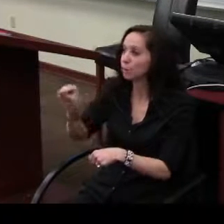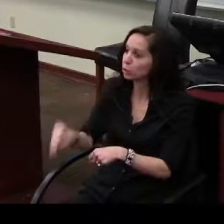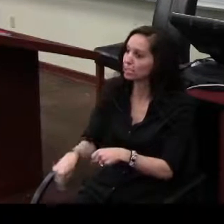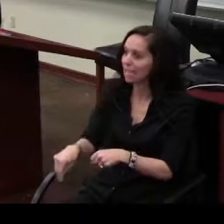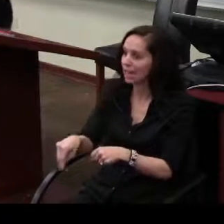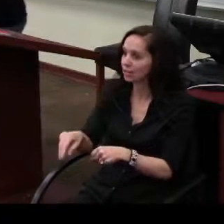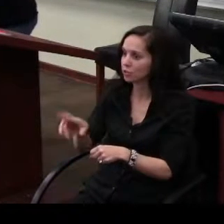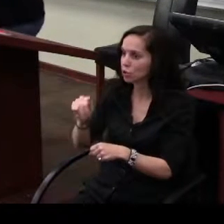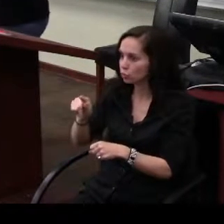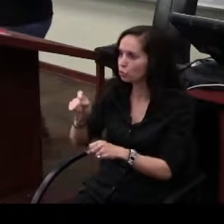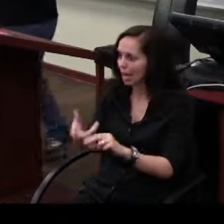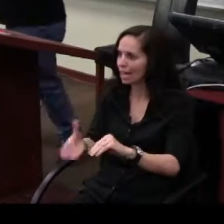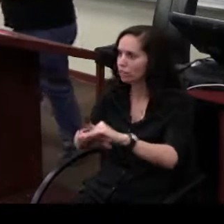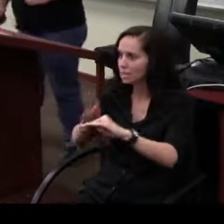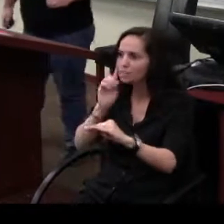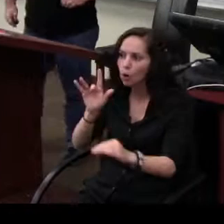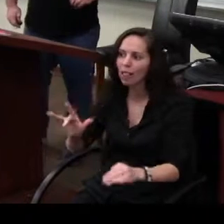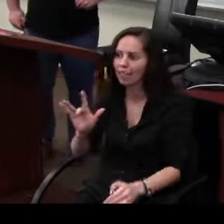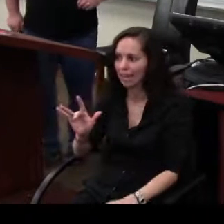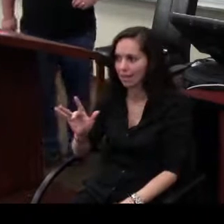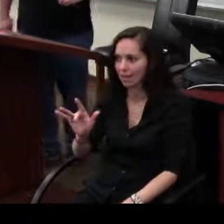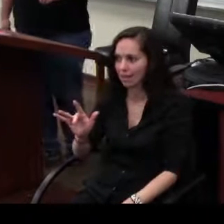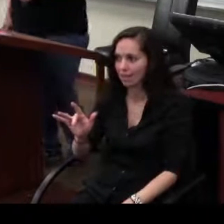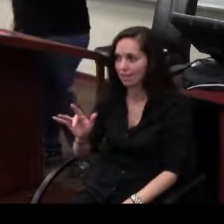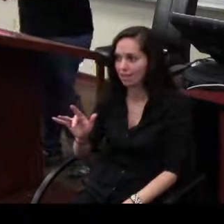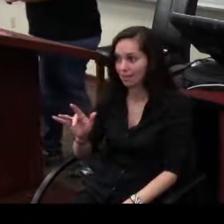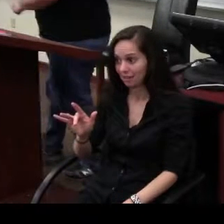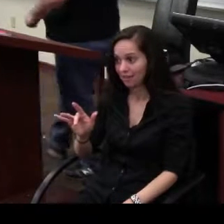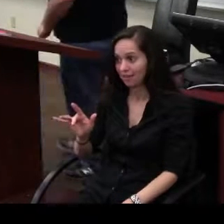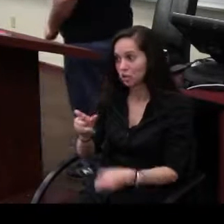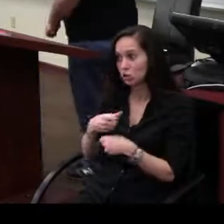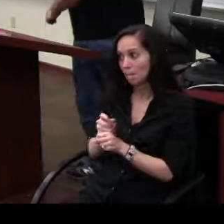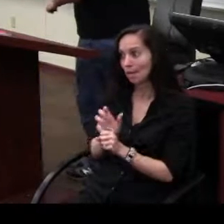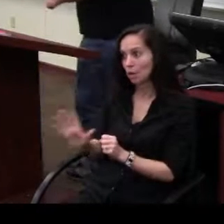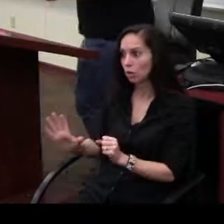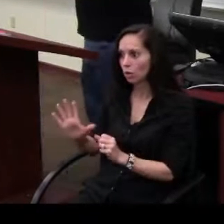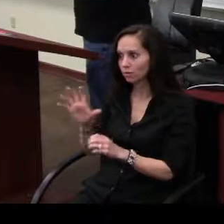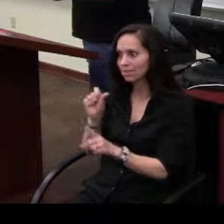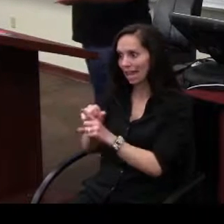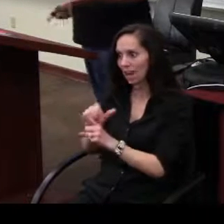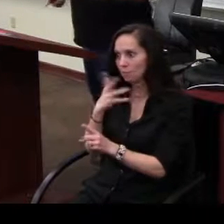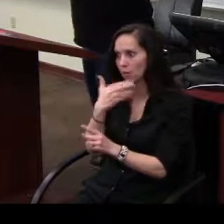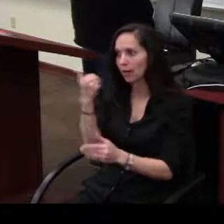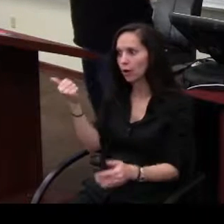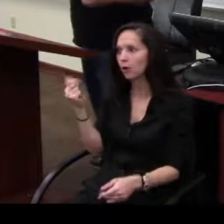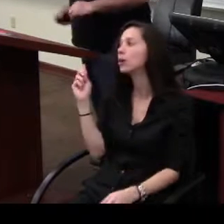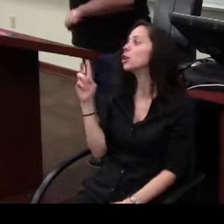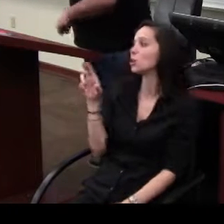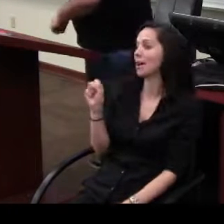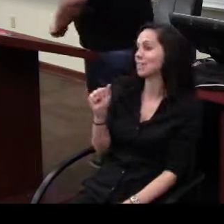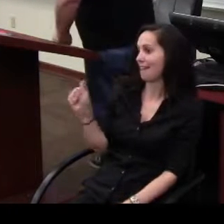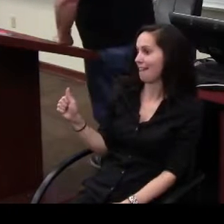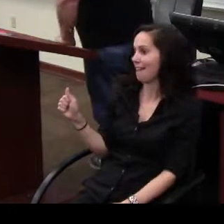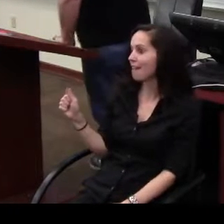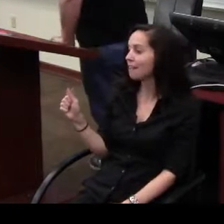by doing that. Okay? They're getting smarter. This is another one, USAA.